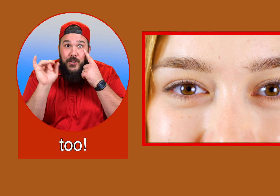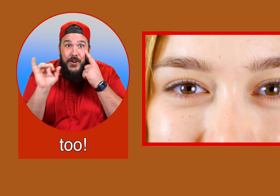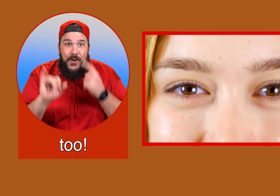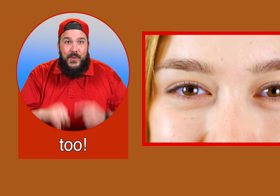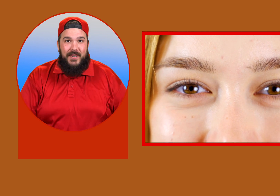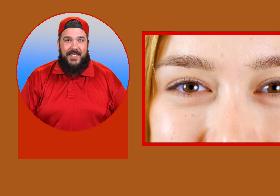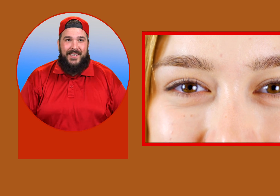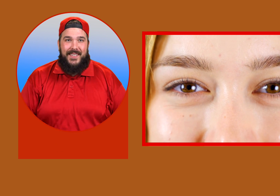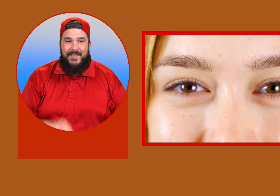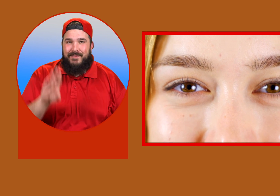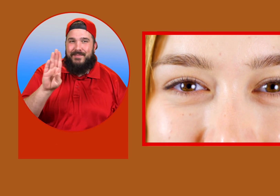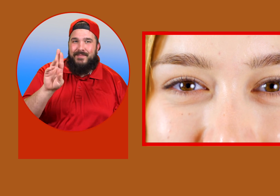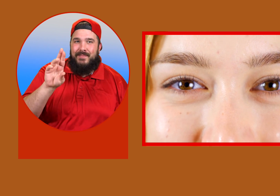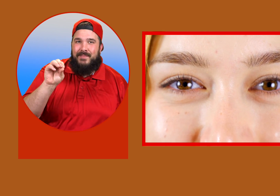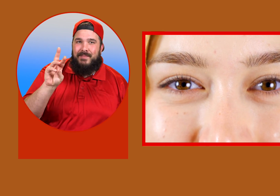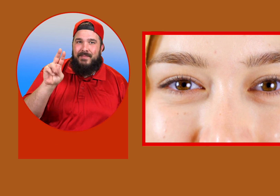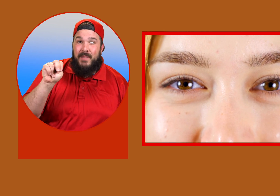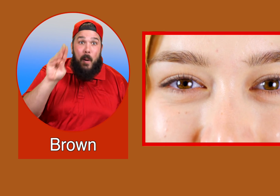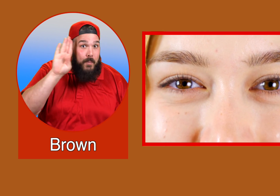eyes too.